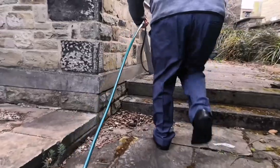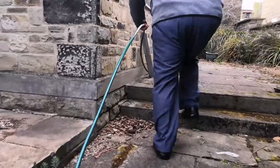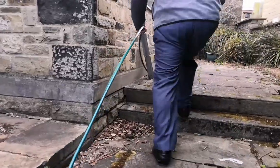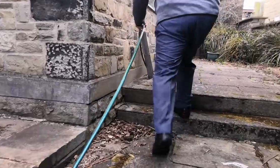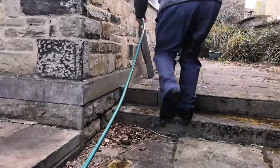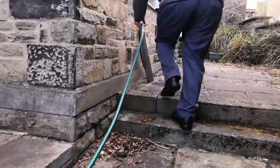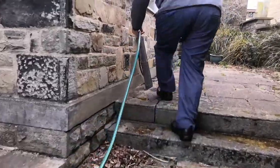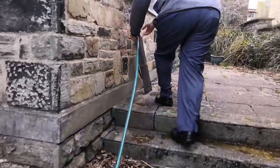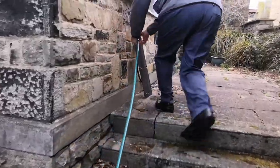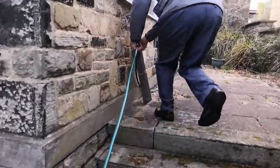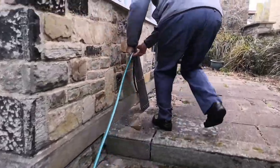Can you have a heart picked up .